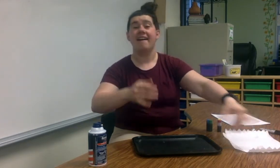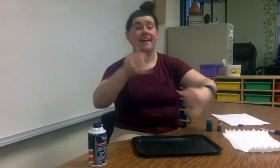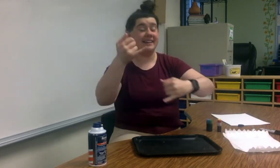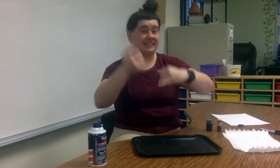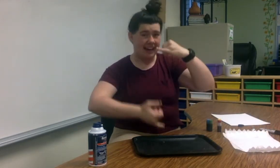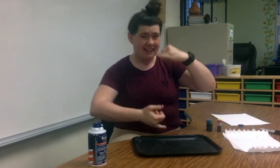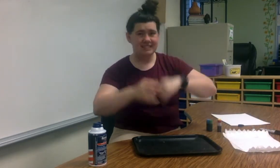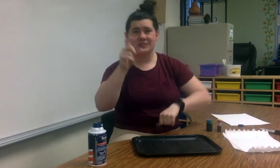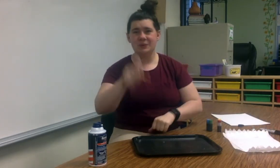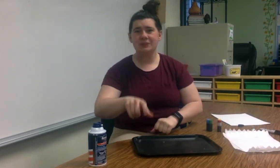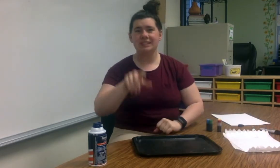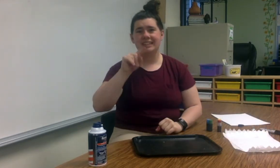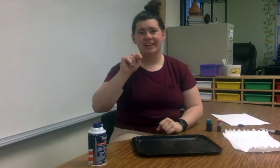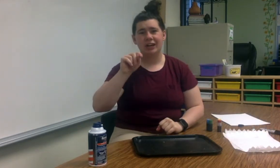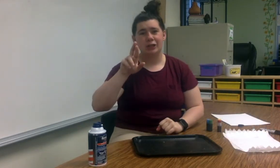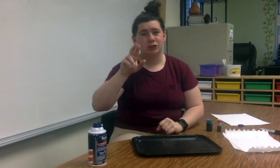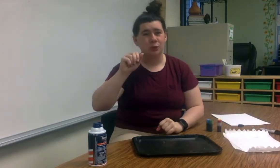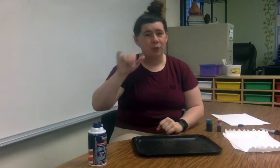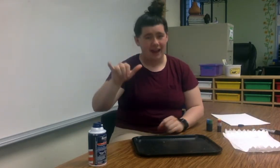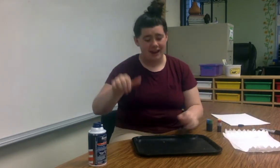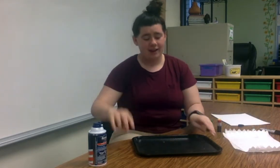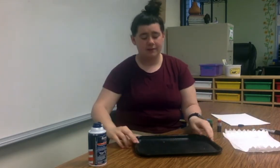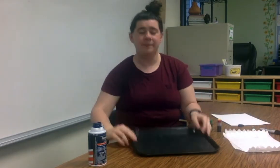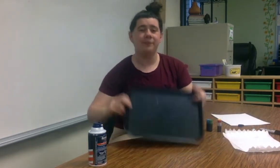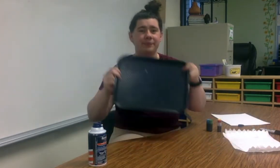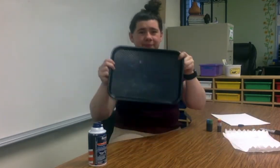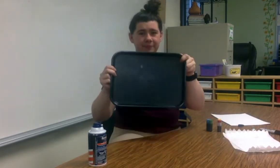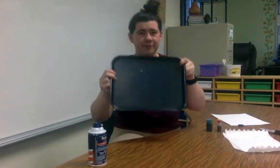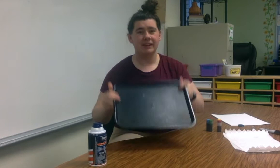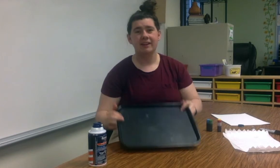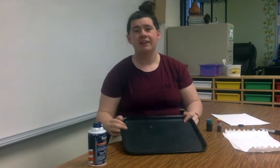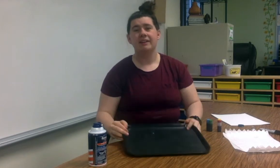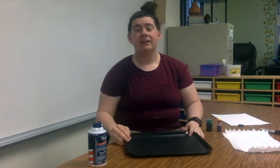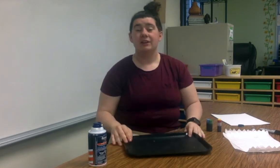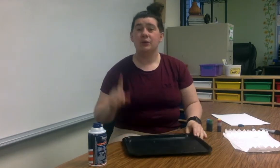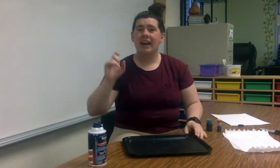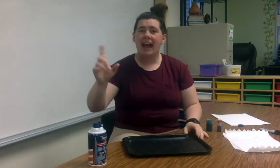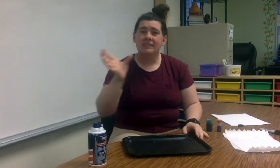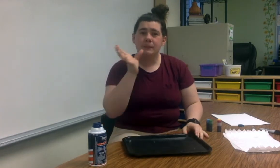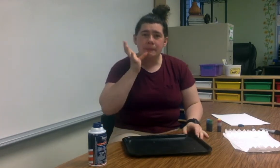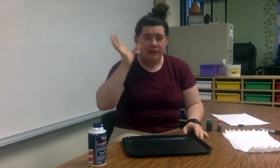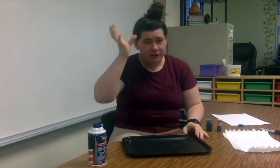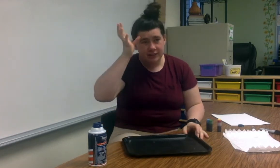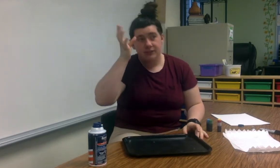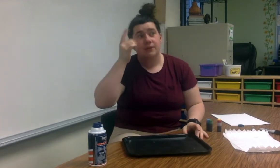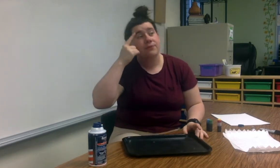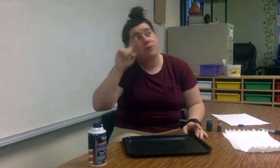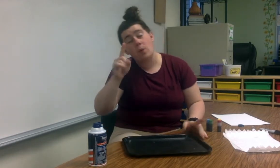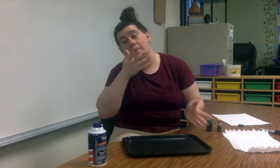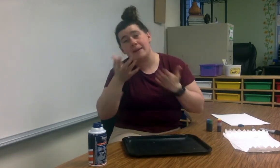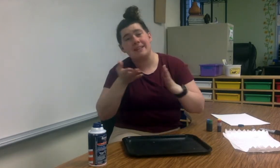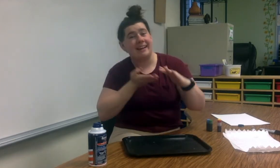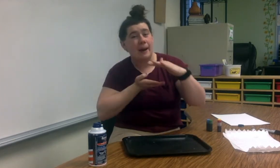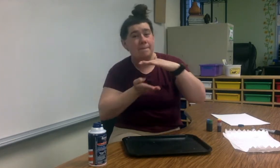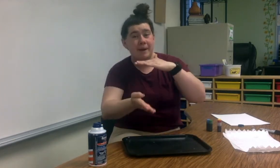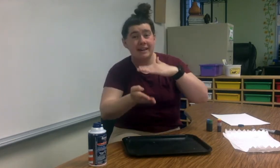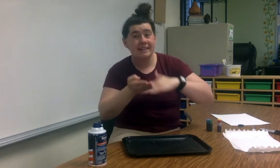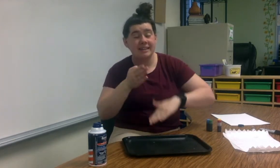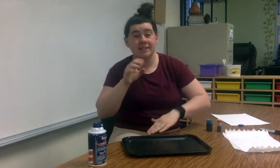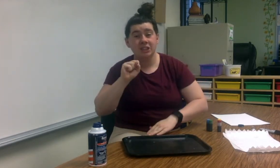And last, you will need a tray. You can ask parents for maybe like a baking